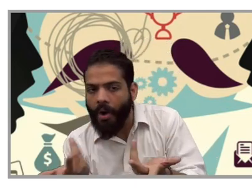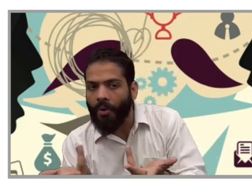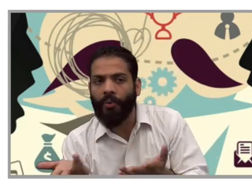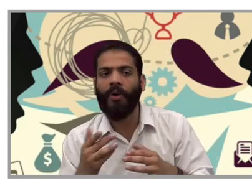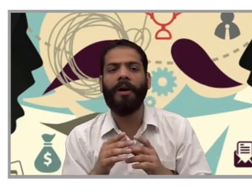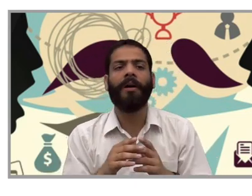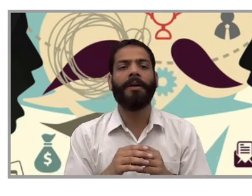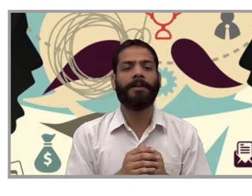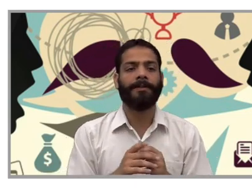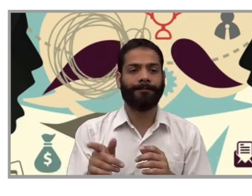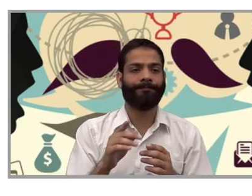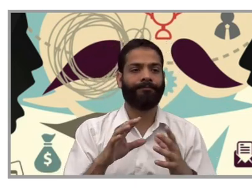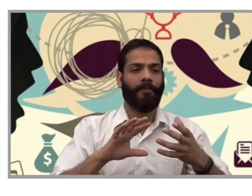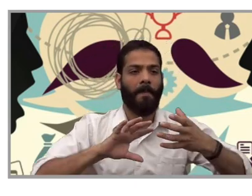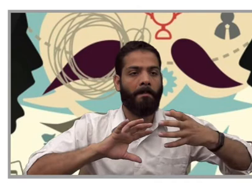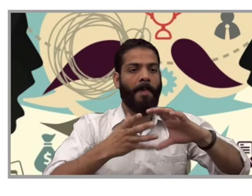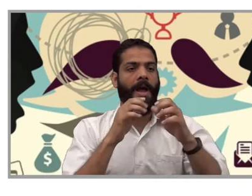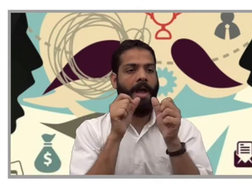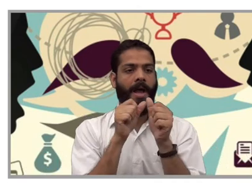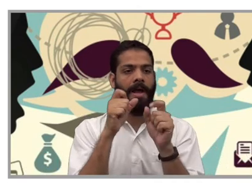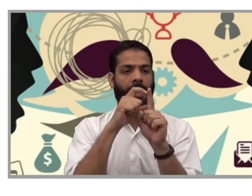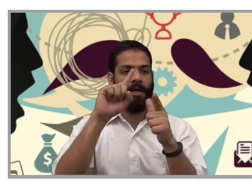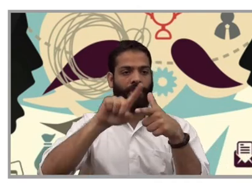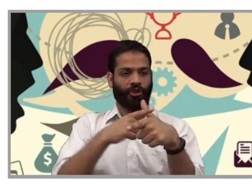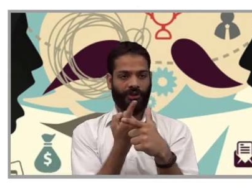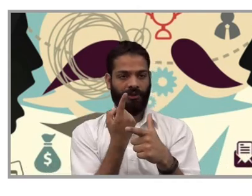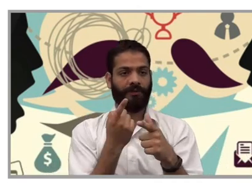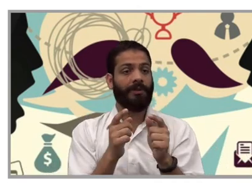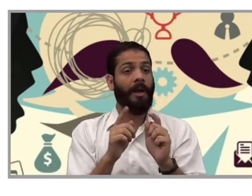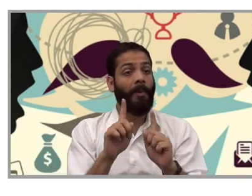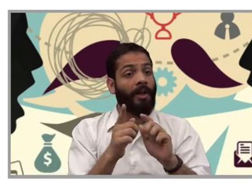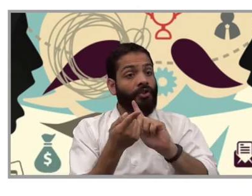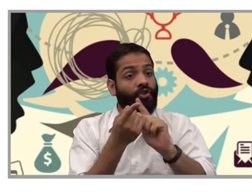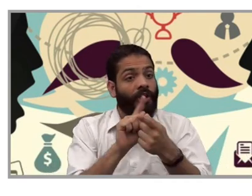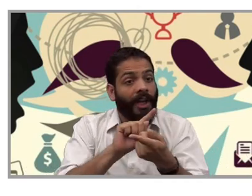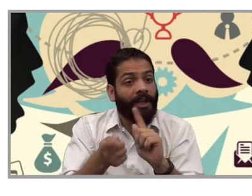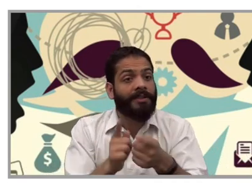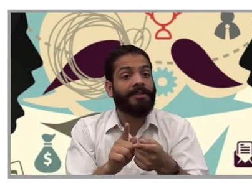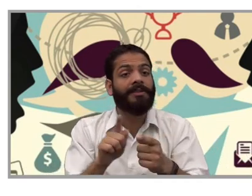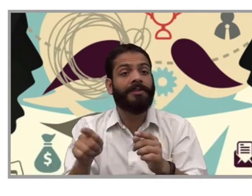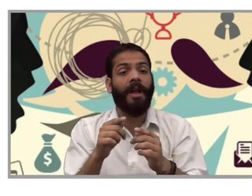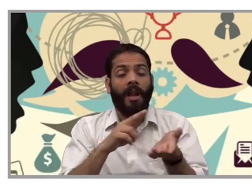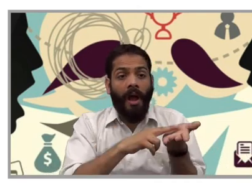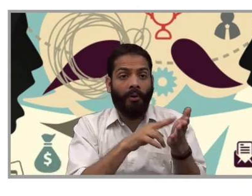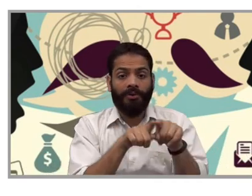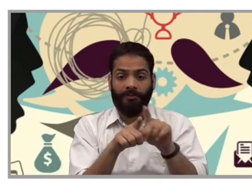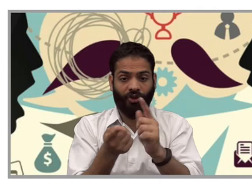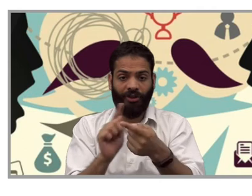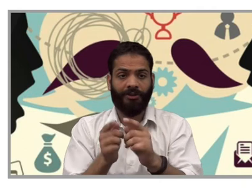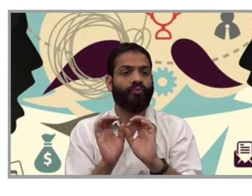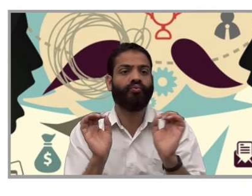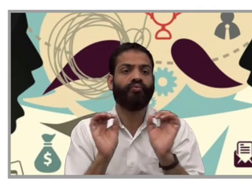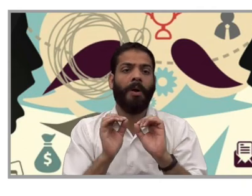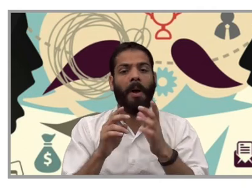However, they are distinguished from the nouns on the basis of their occurrence in the sentence or by